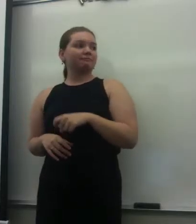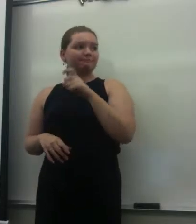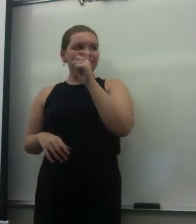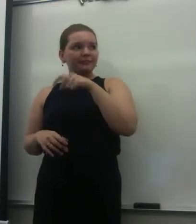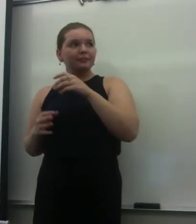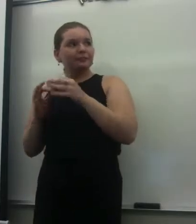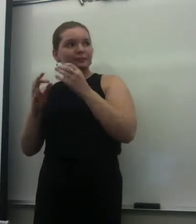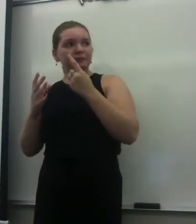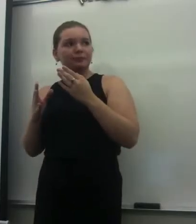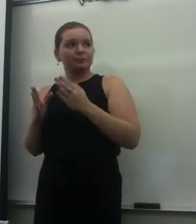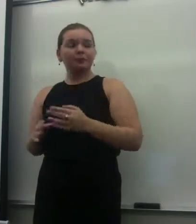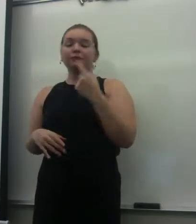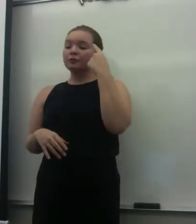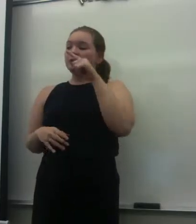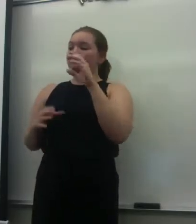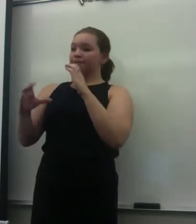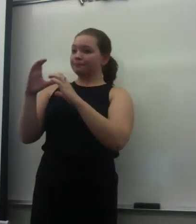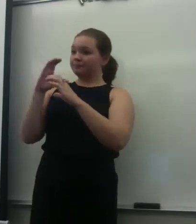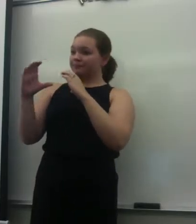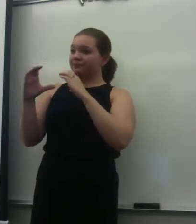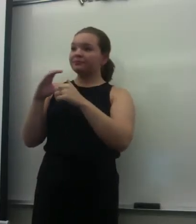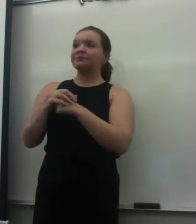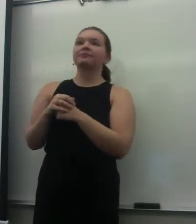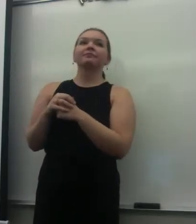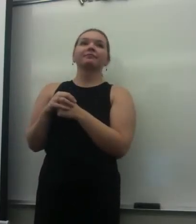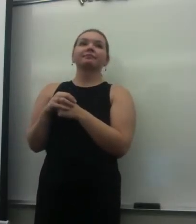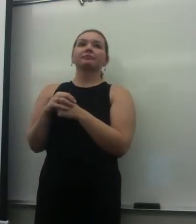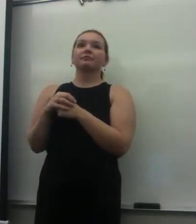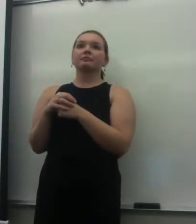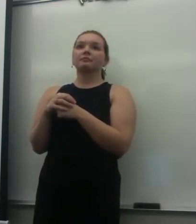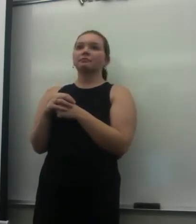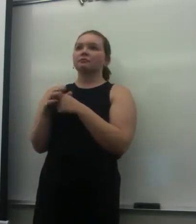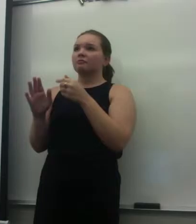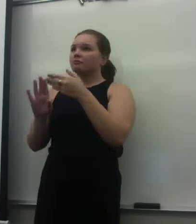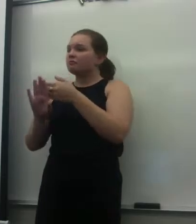sharing preparatory materials such as documents